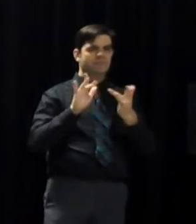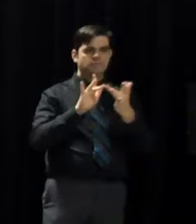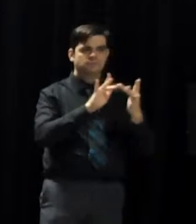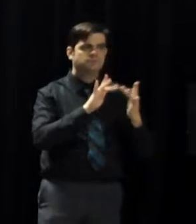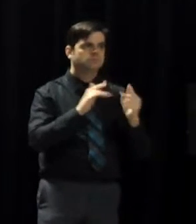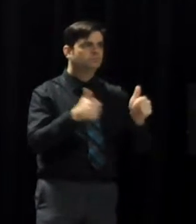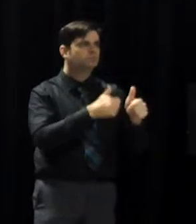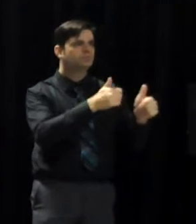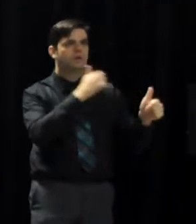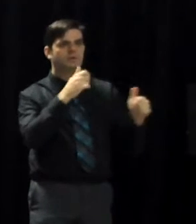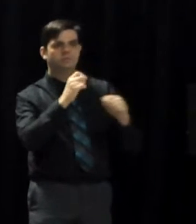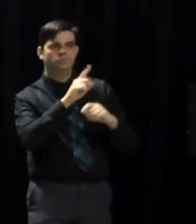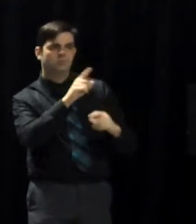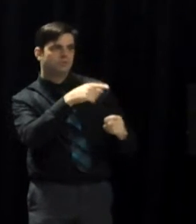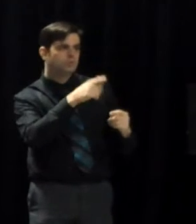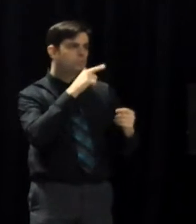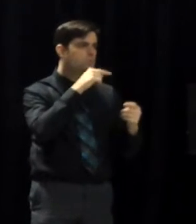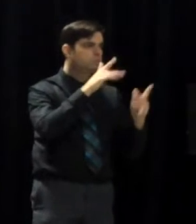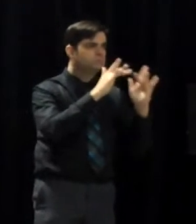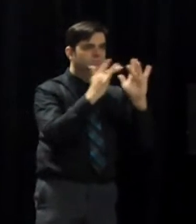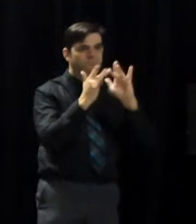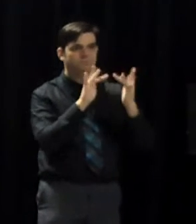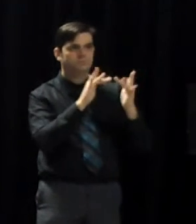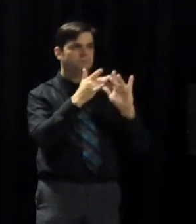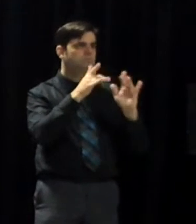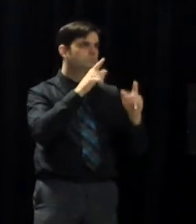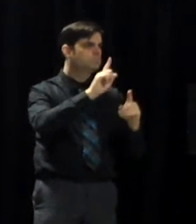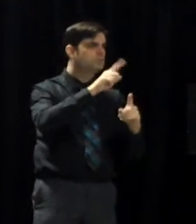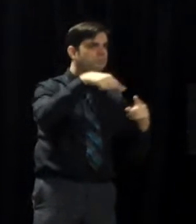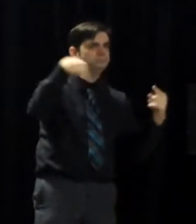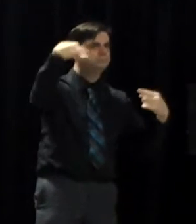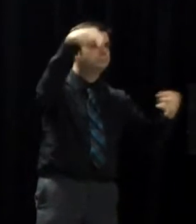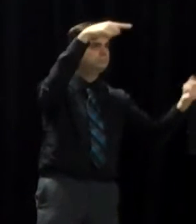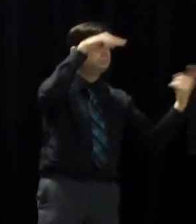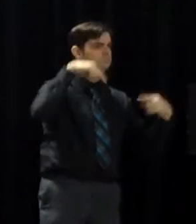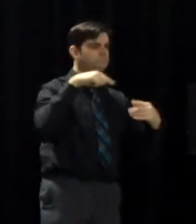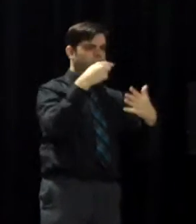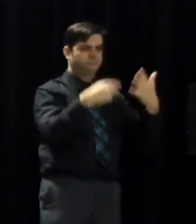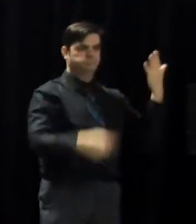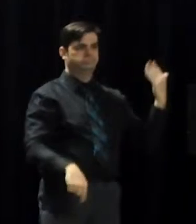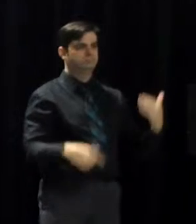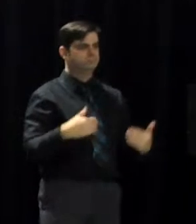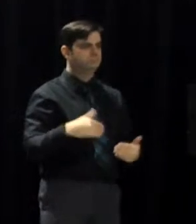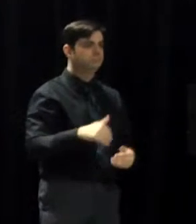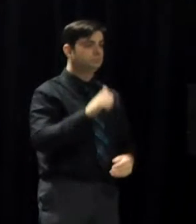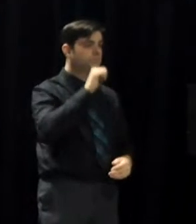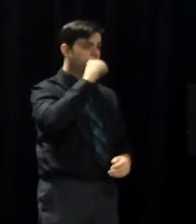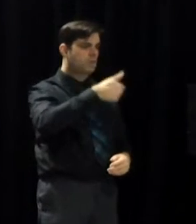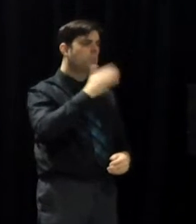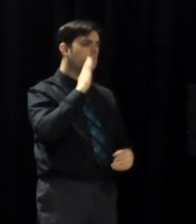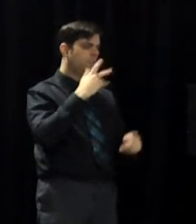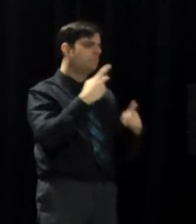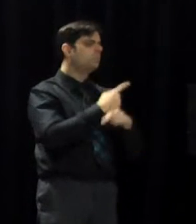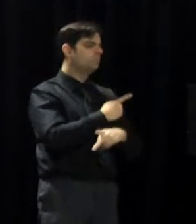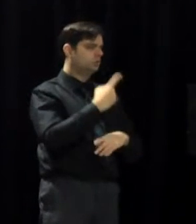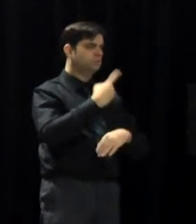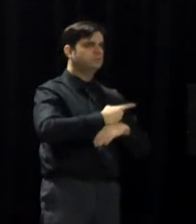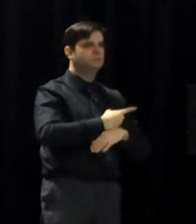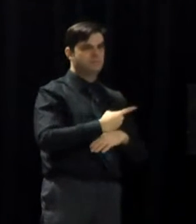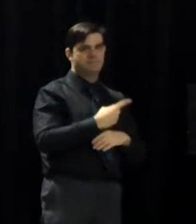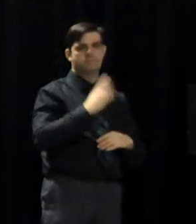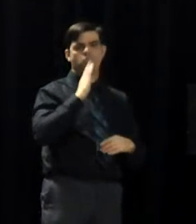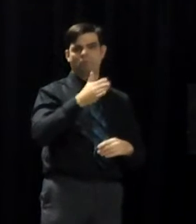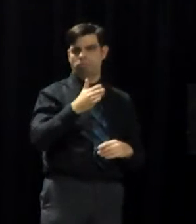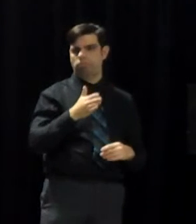get quarantine set. So it's a challenge. Tomorrow is going to be the worst day. Hopefully it's a